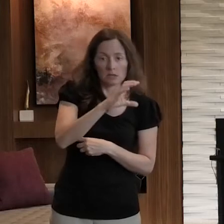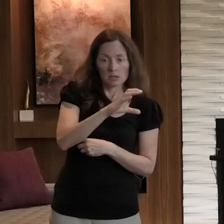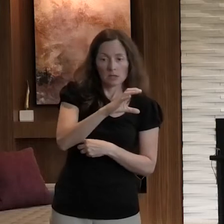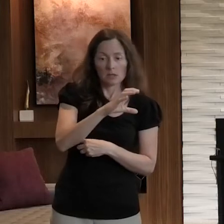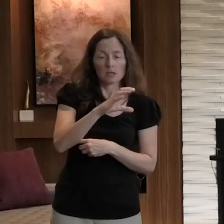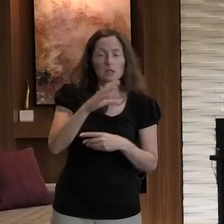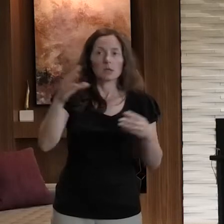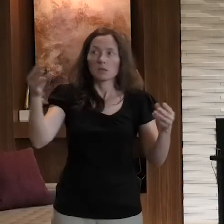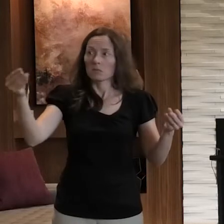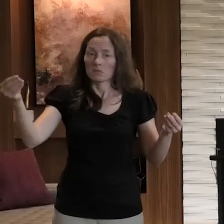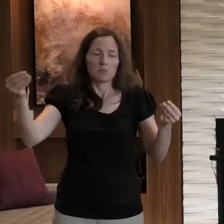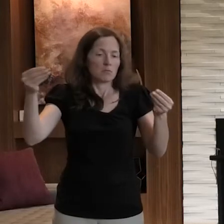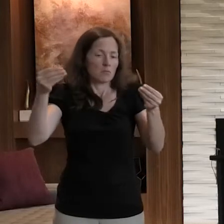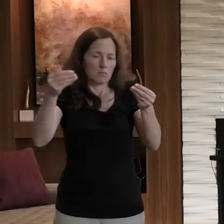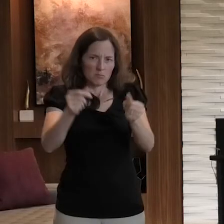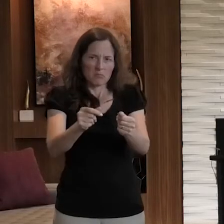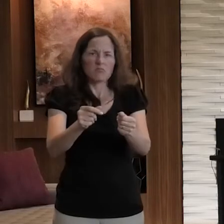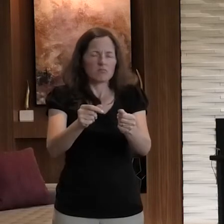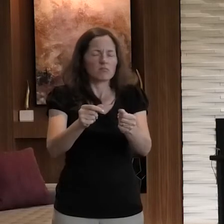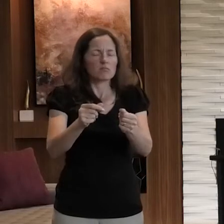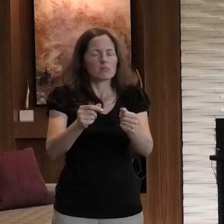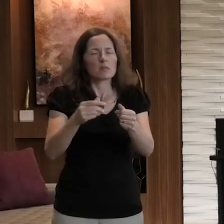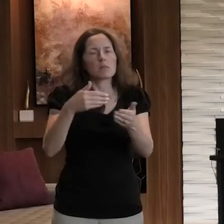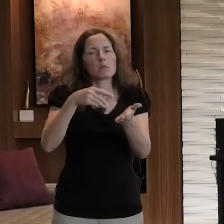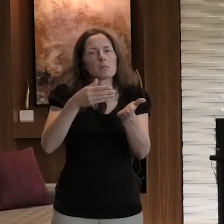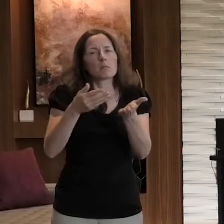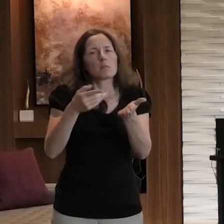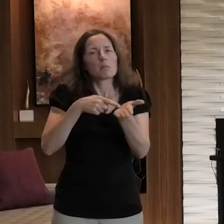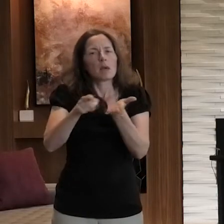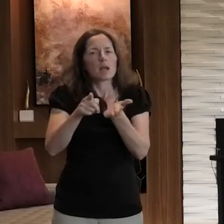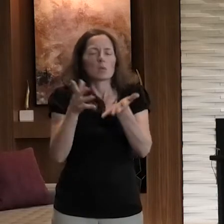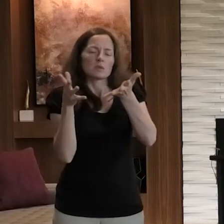employee pays and the advertised rent for the unit.